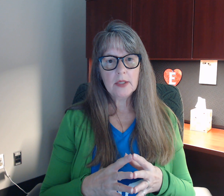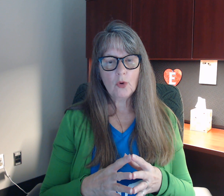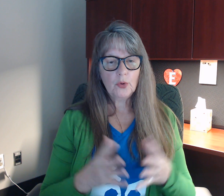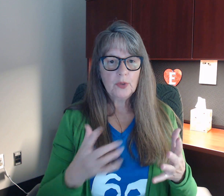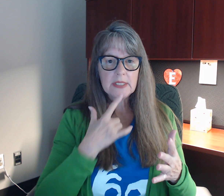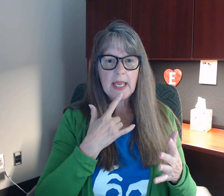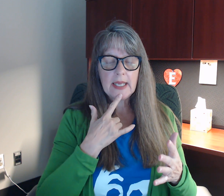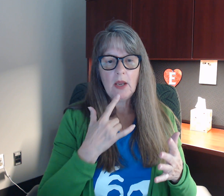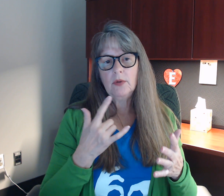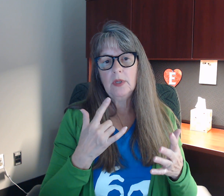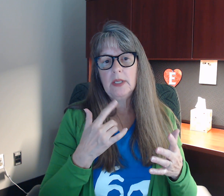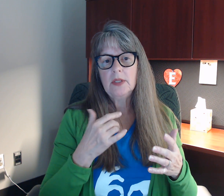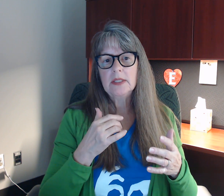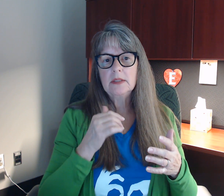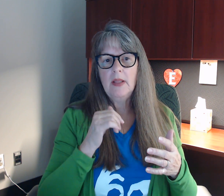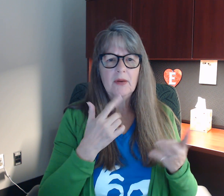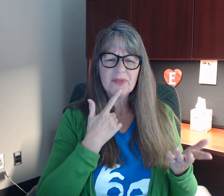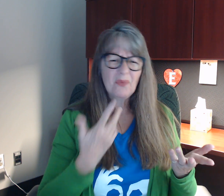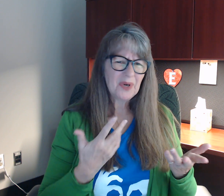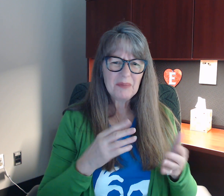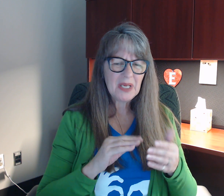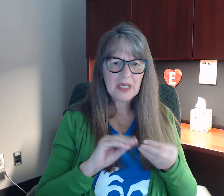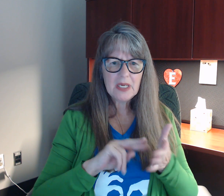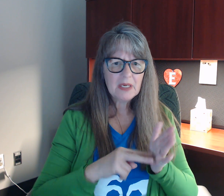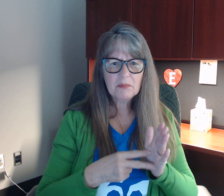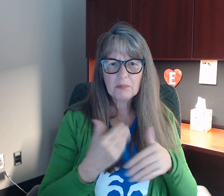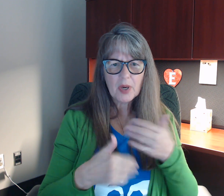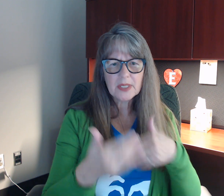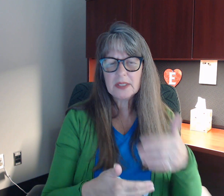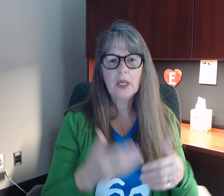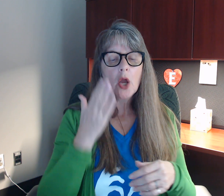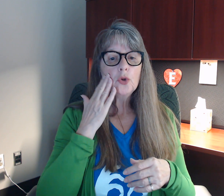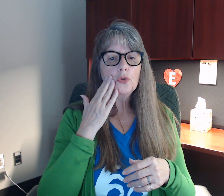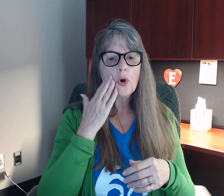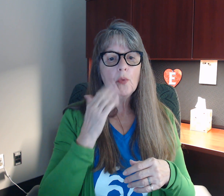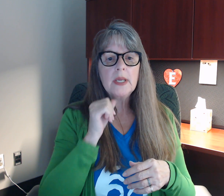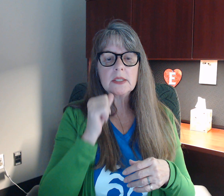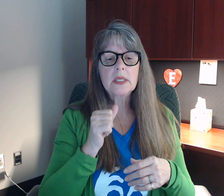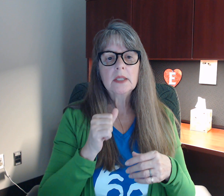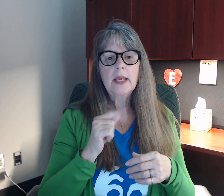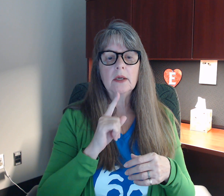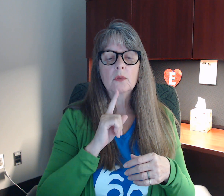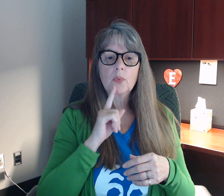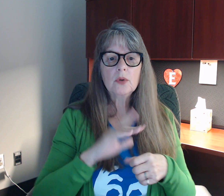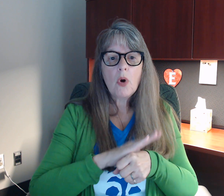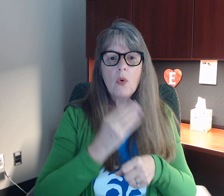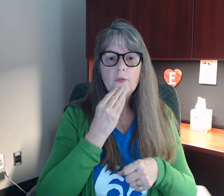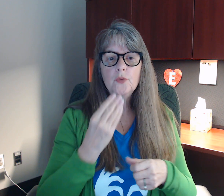Or you could say, it's, and they will say, what do you mean processing? You know, it's like real whole